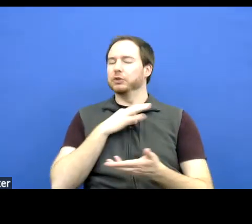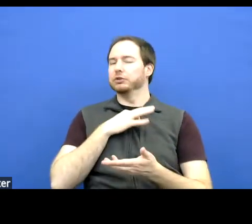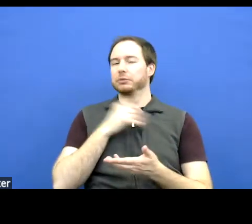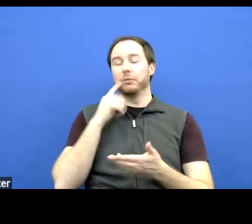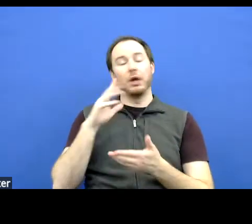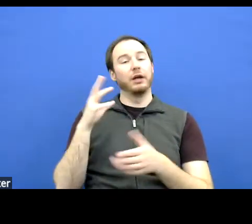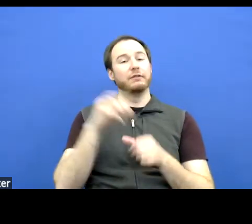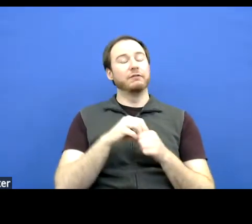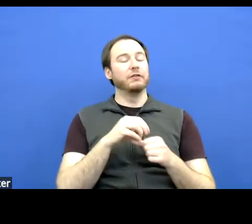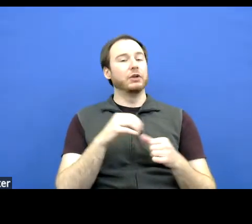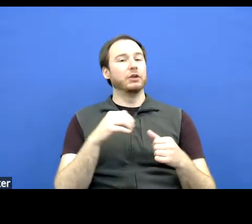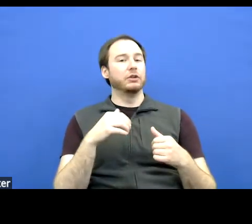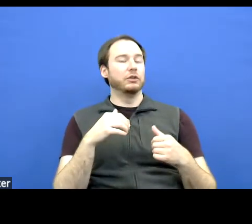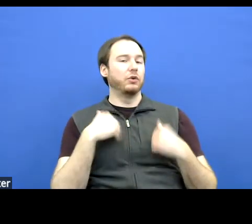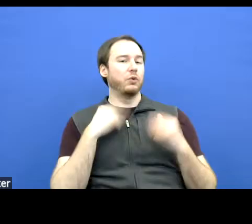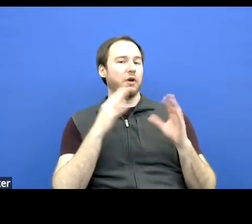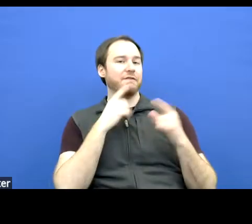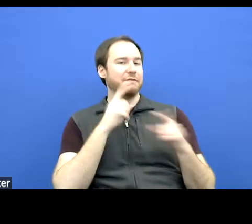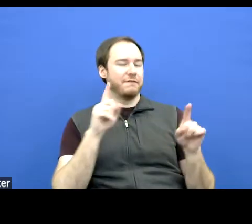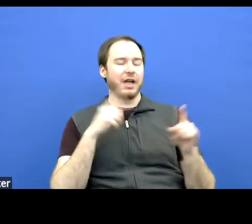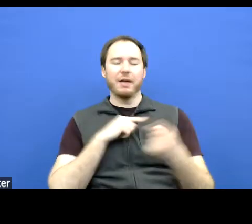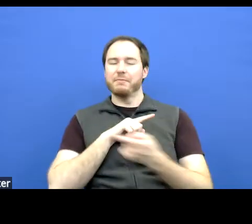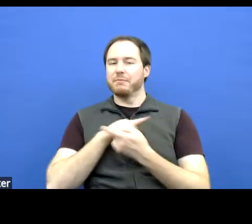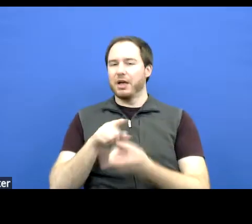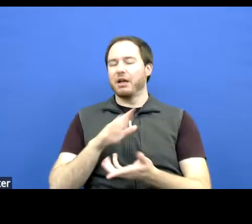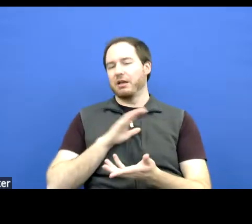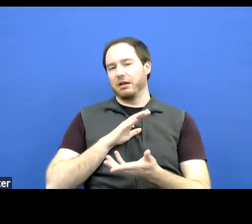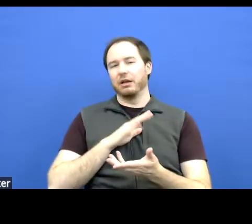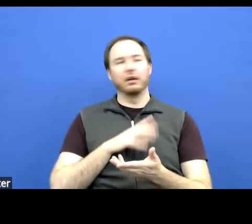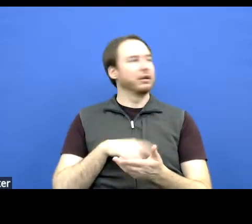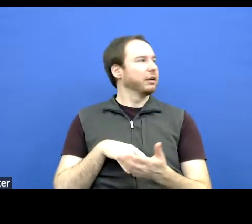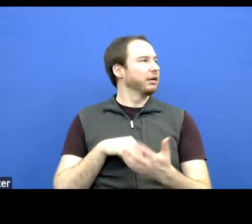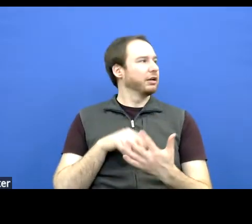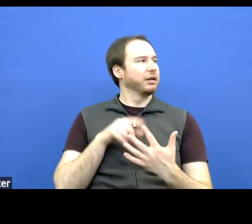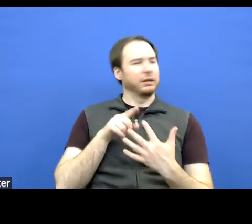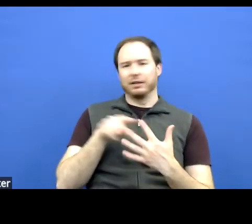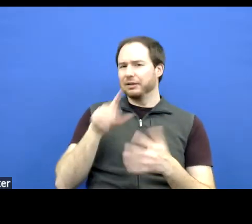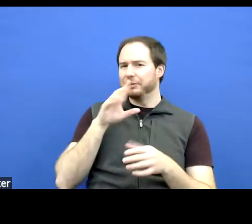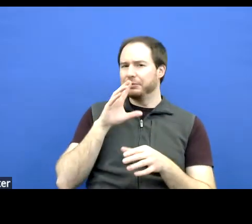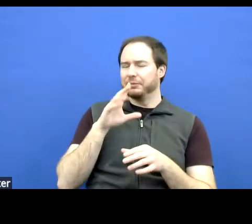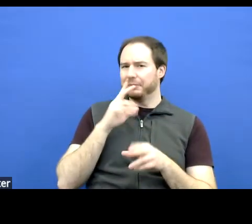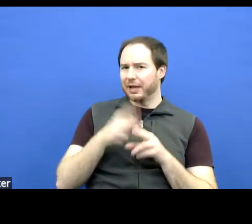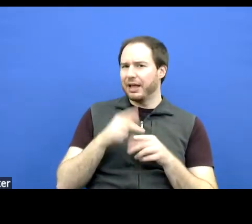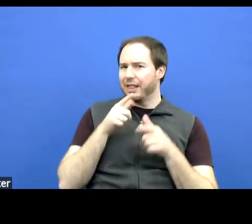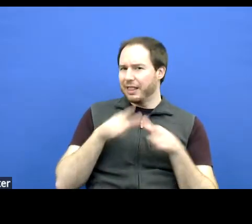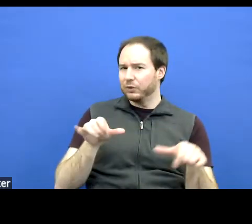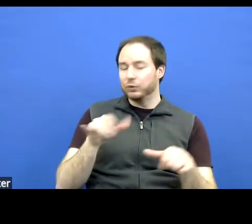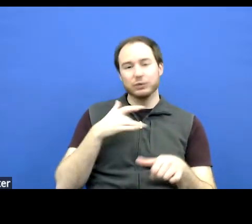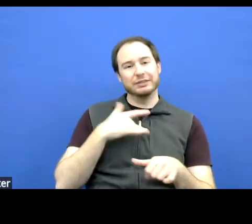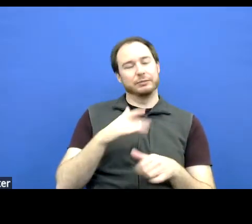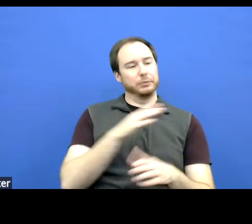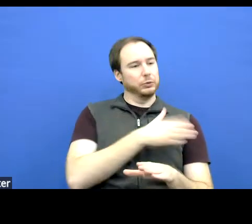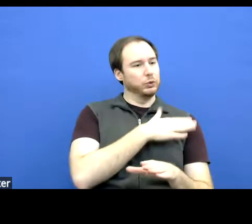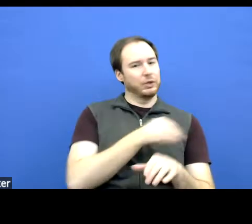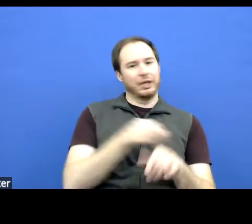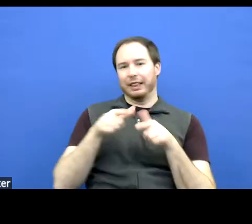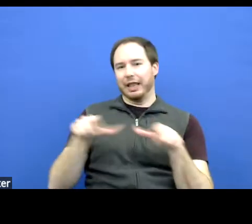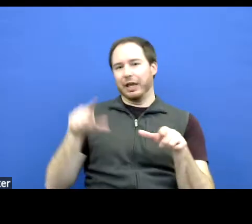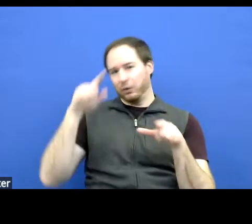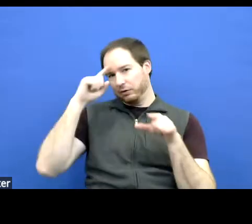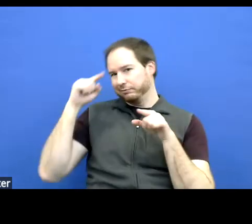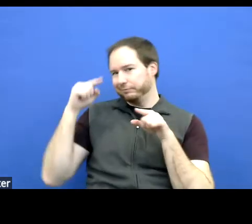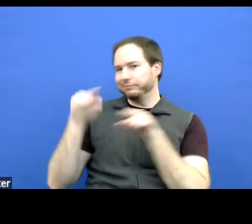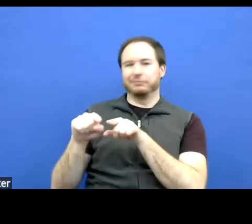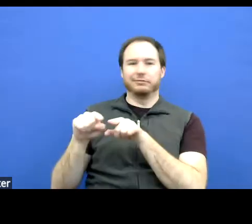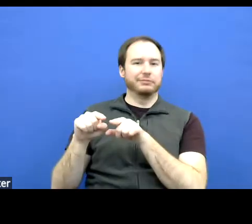He's a great guy. And along with that was the languages, and Yeah. it's interesting because often music and languages do go hand